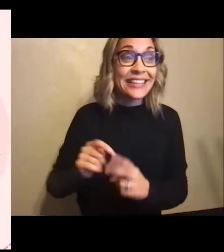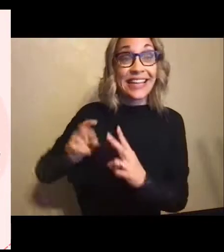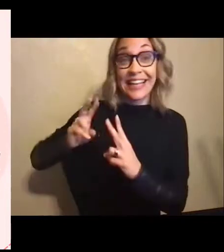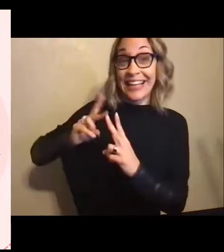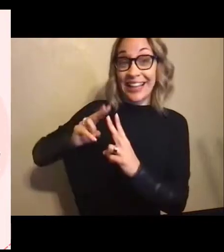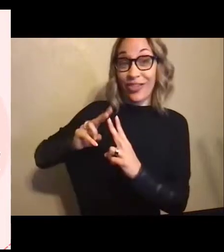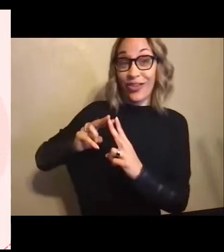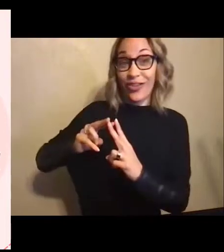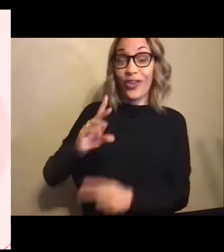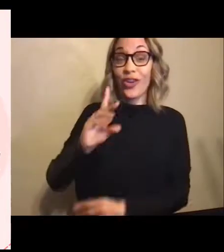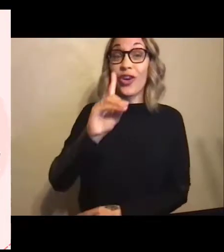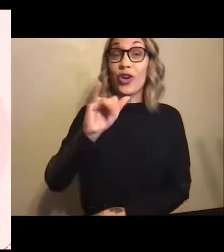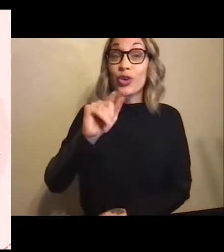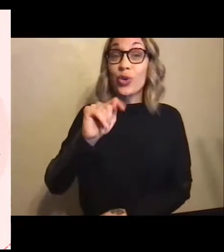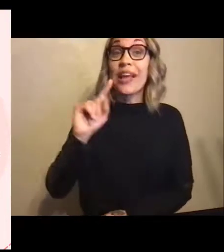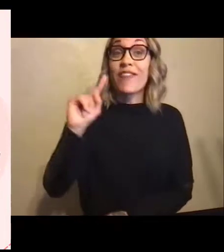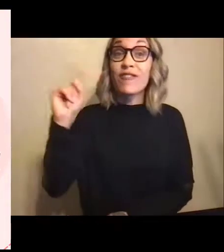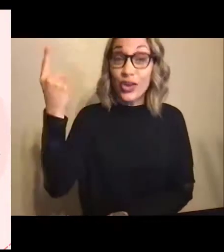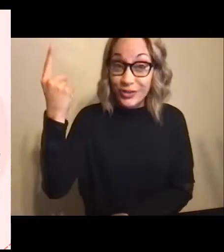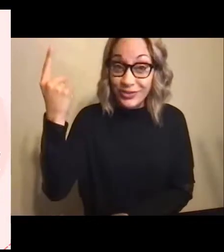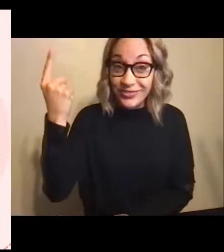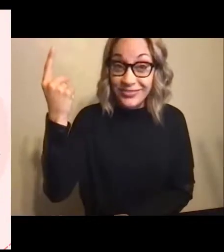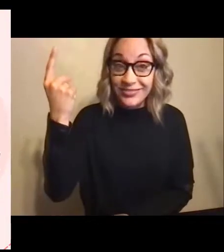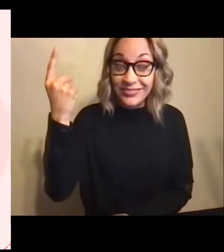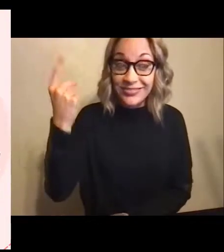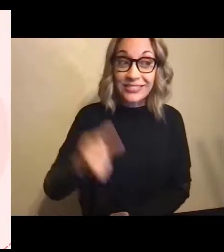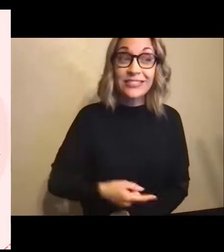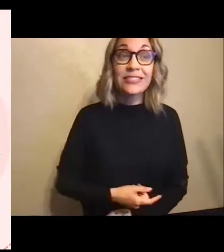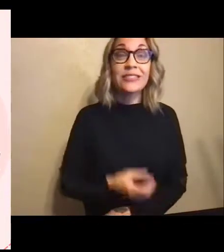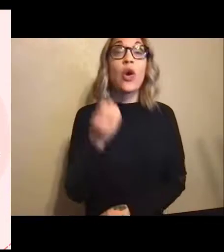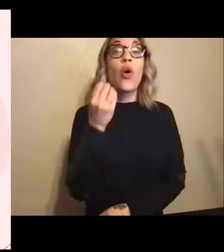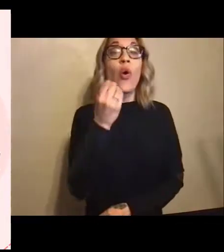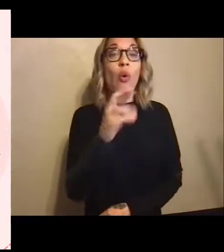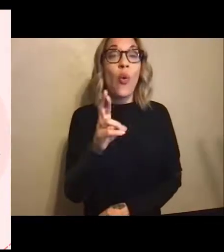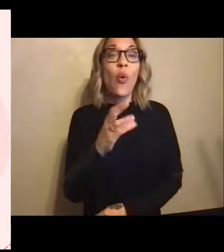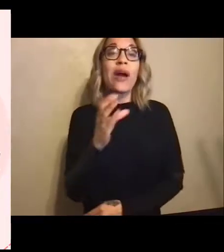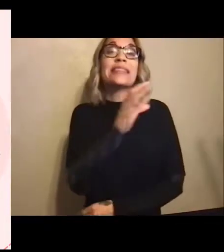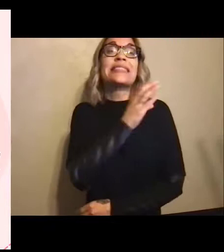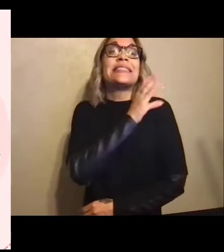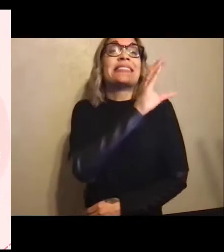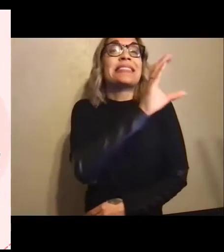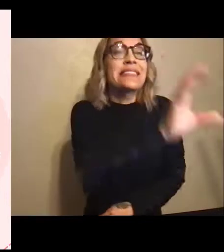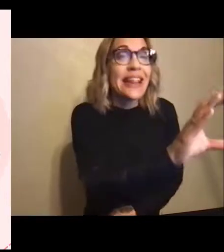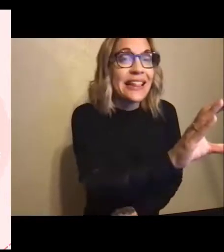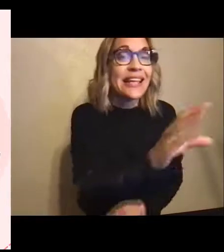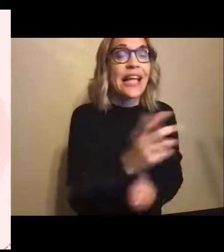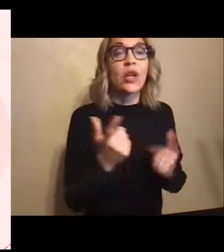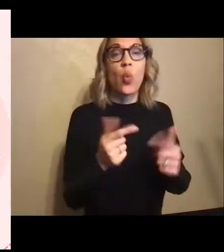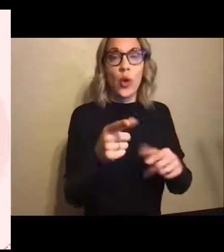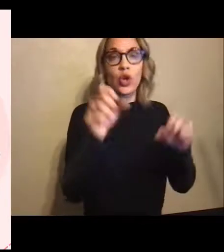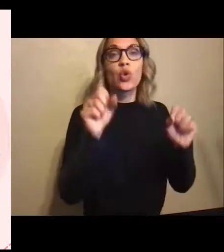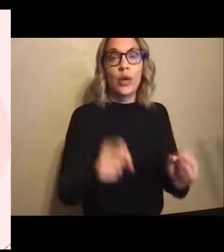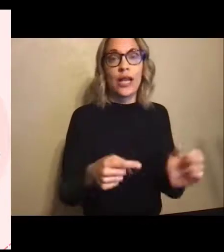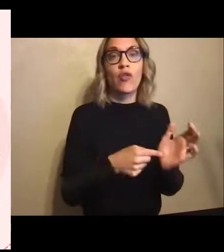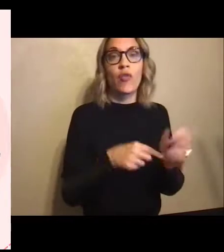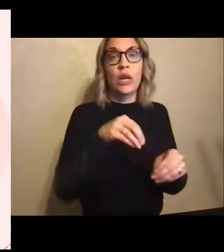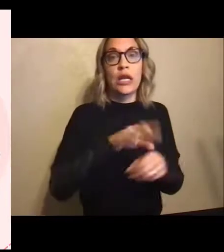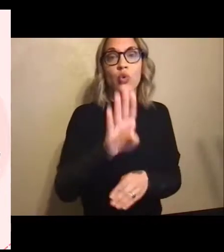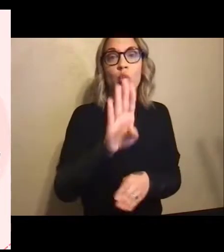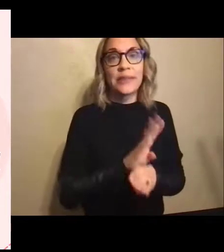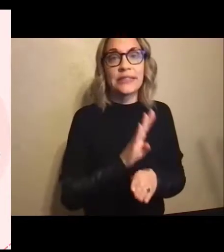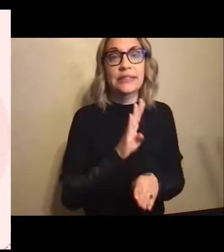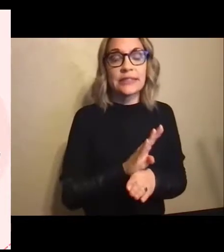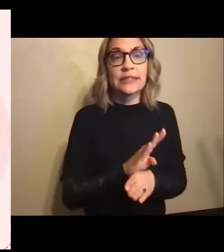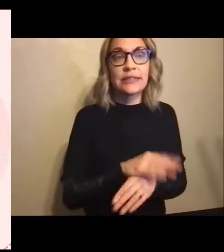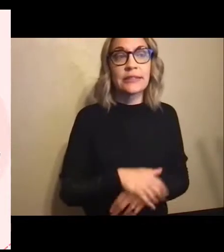And so if you hate it, either do it first, right, and get it out of the way, move on to things you like, or delegate it to the